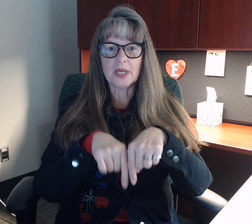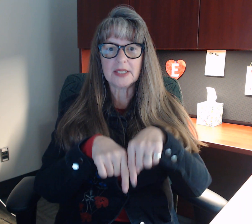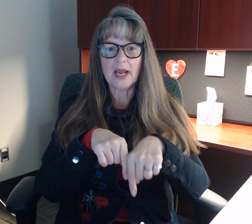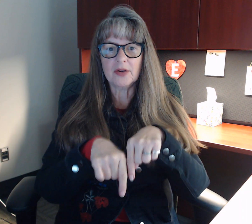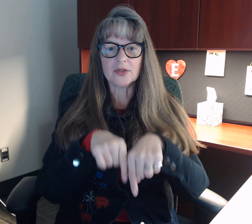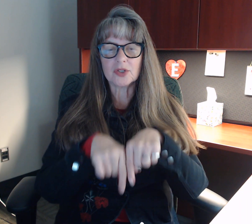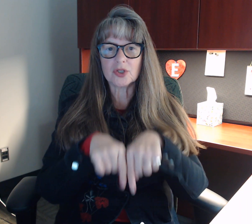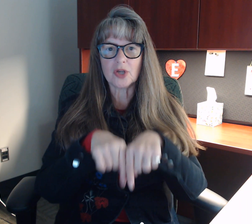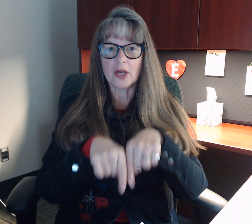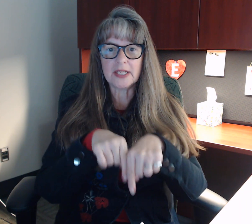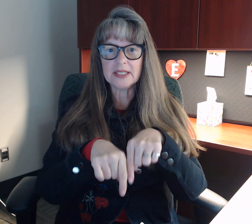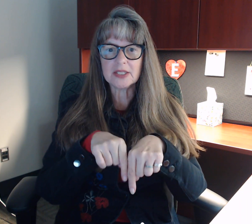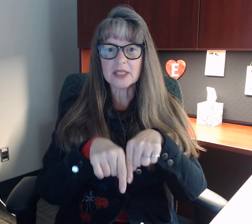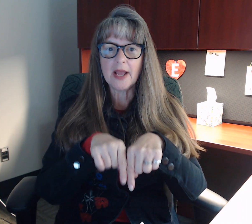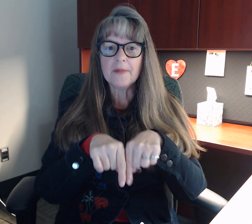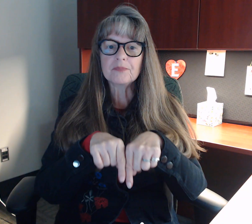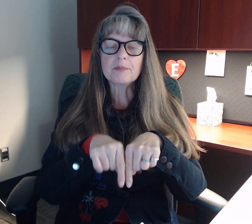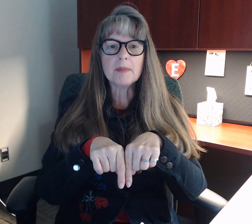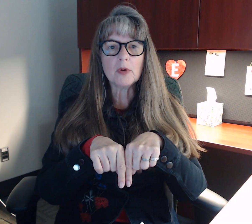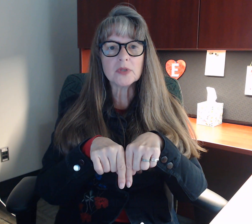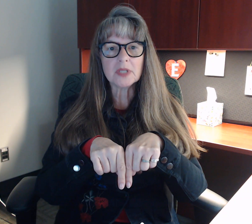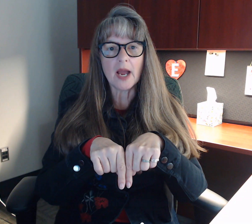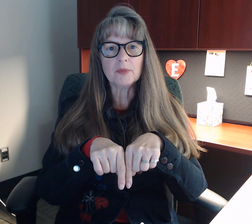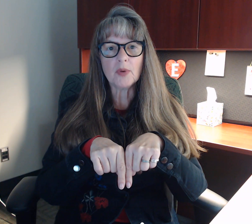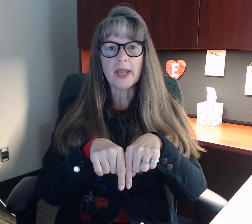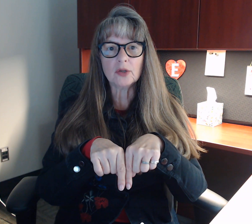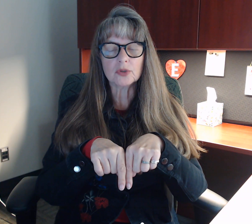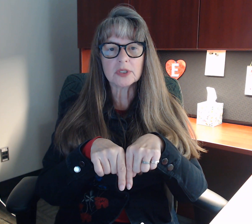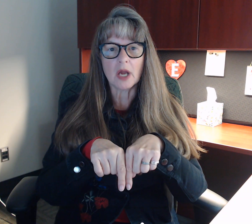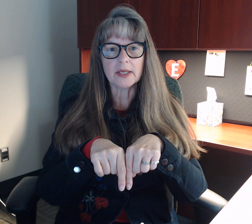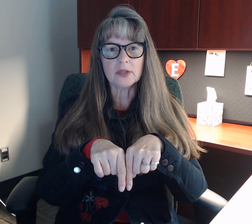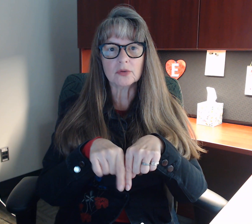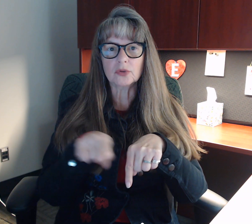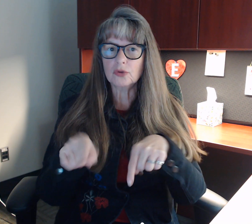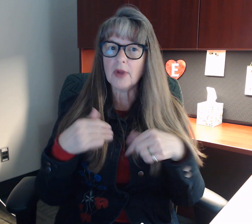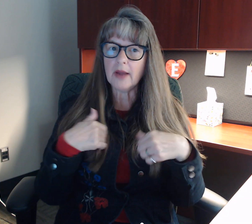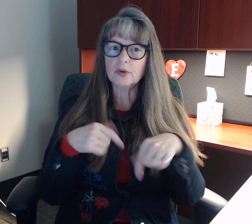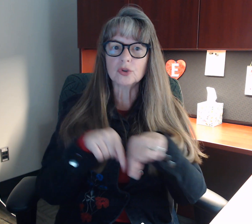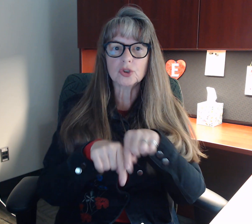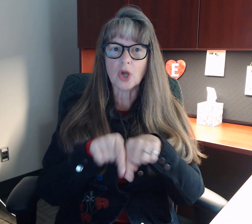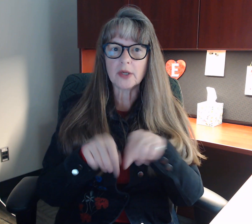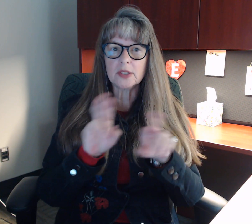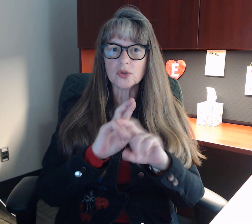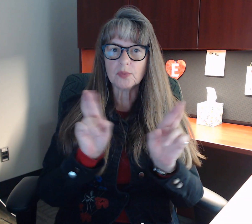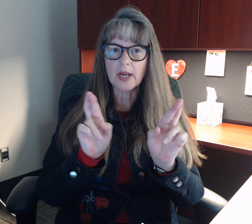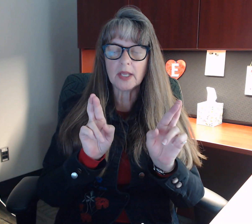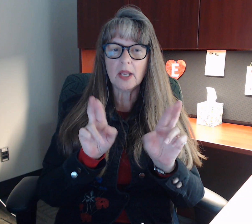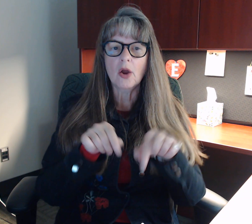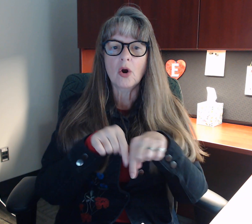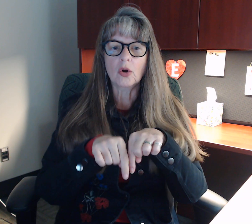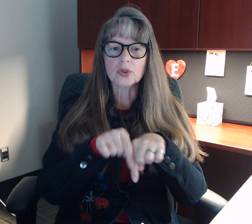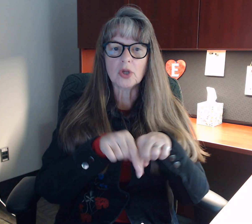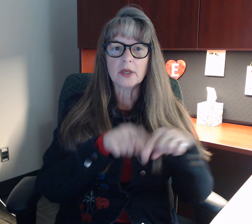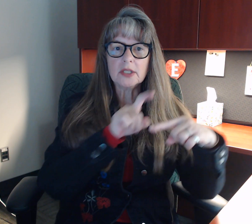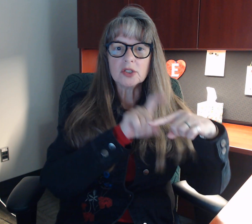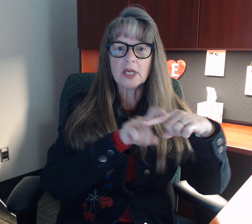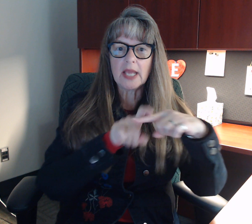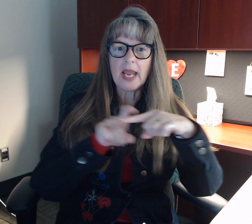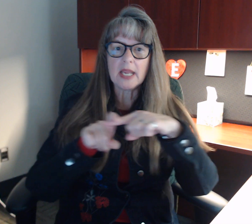down, it's stockings. But most of the time you hang your stockings, or do you have your stockings ready? Or stockings going to hang them?